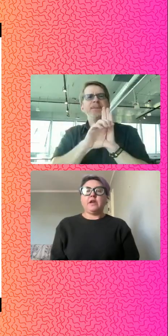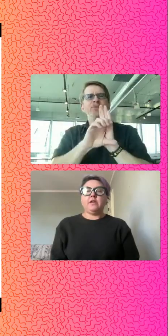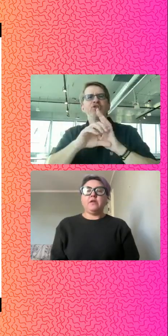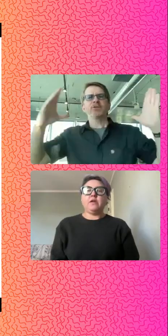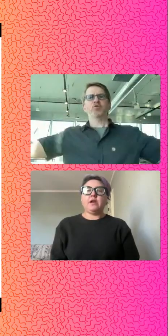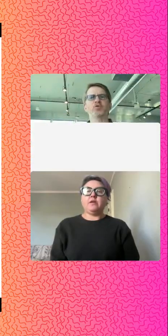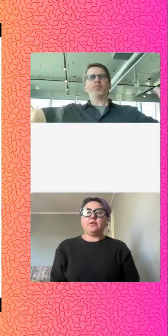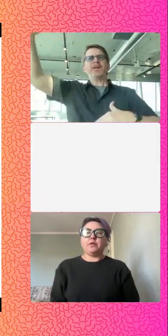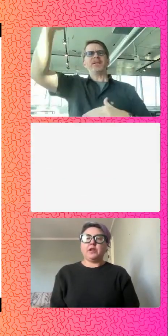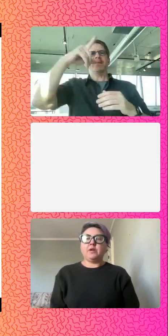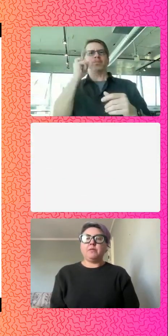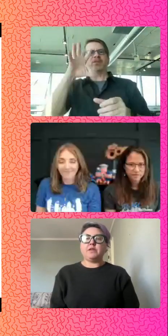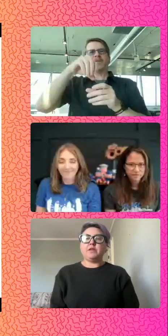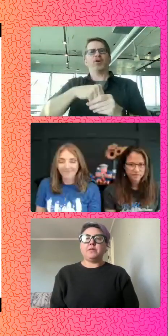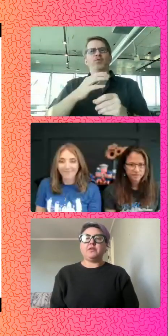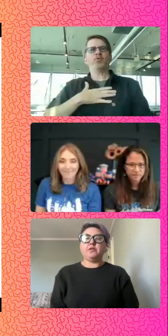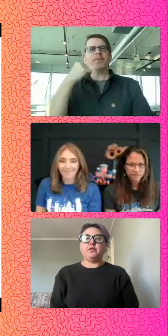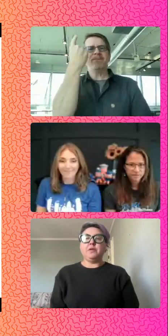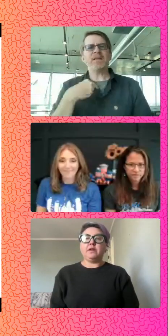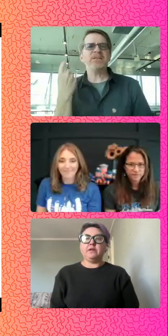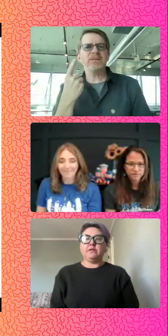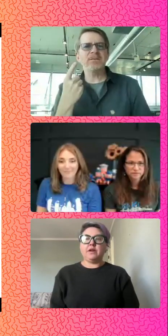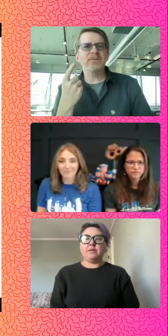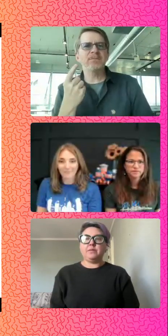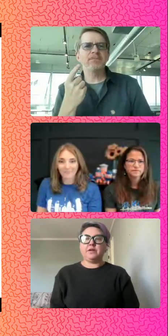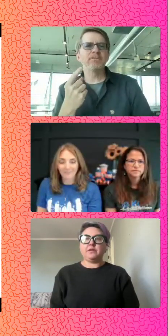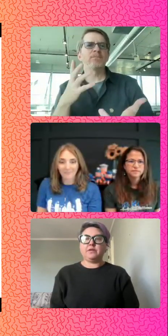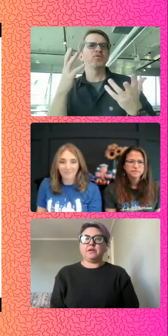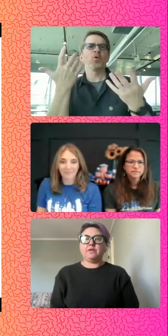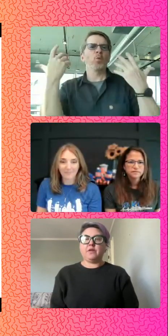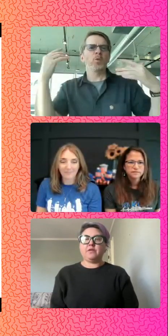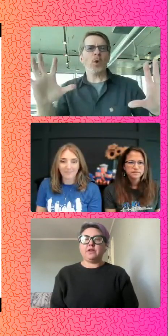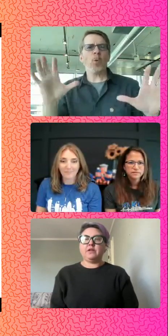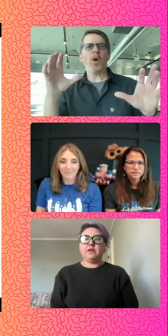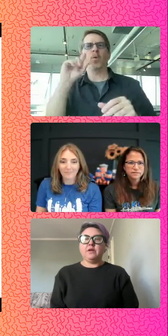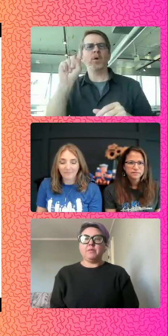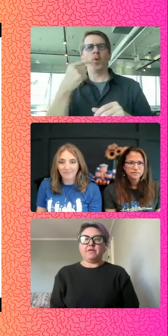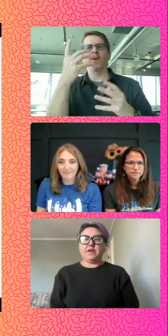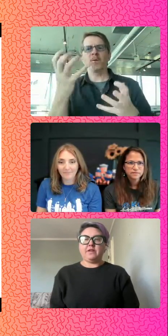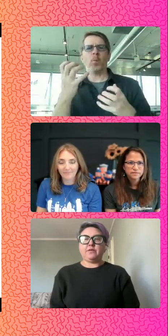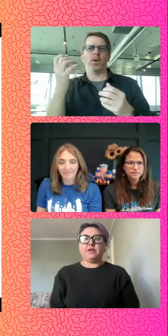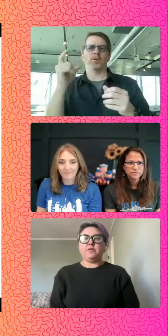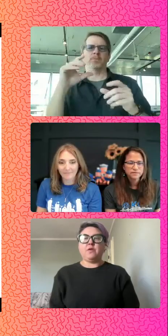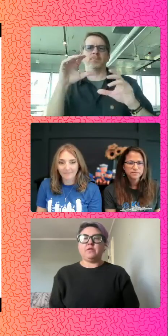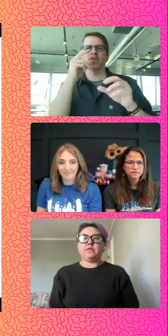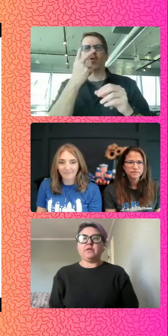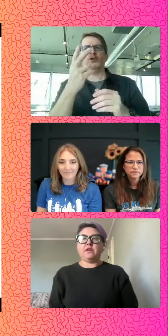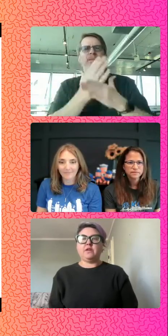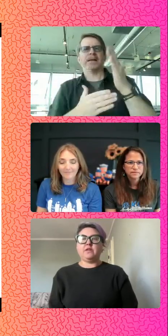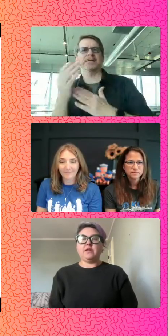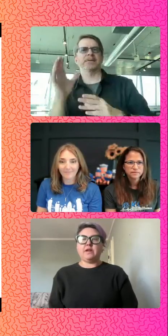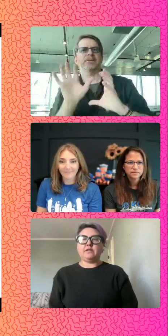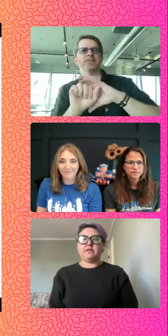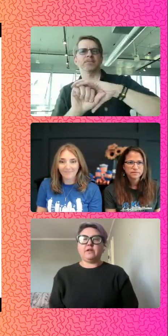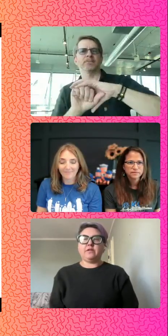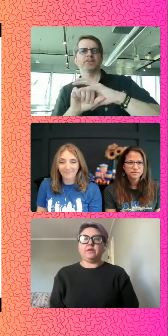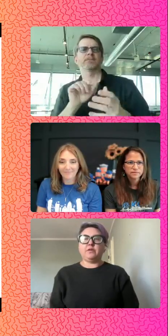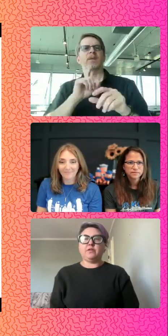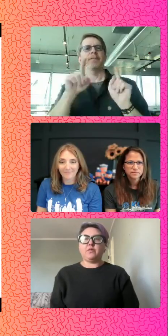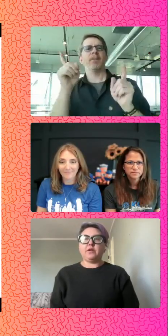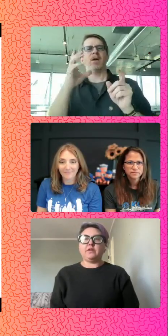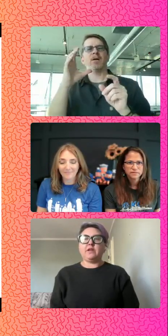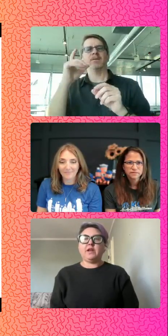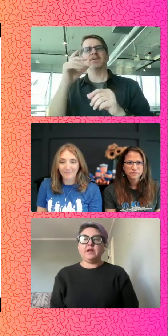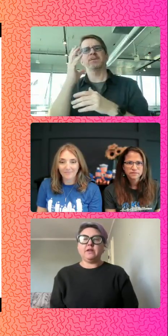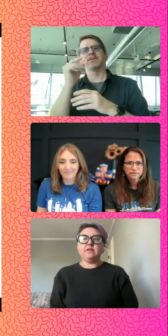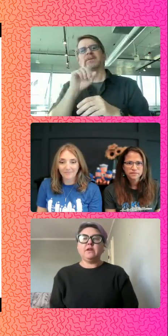the scale and it was working, but then the picture was too big, right? Because it was like involving my face. We didn't want that necessarily. We're